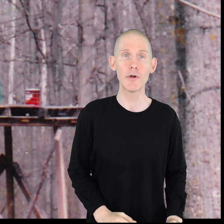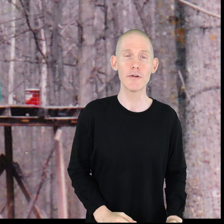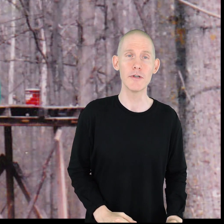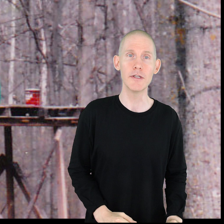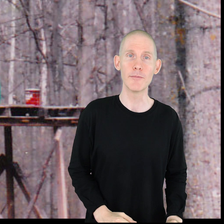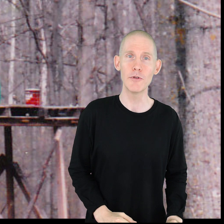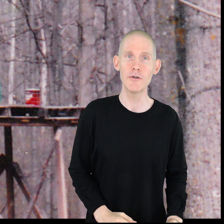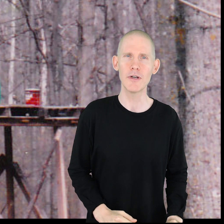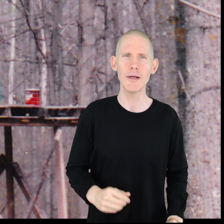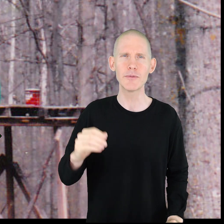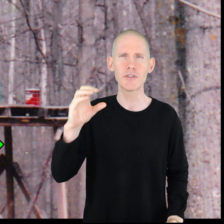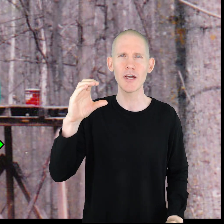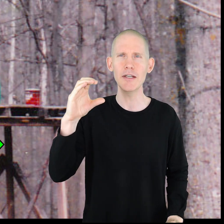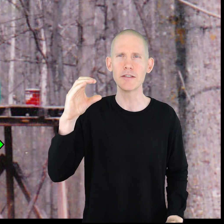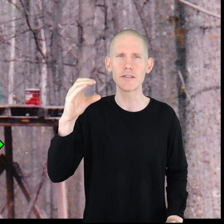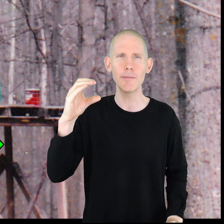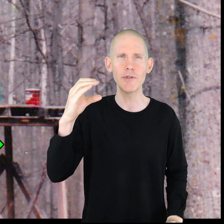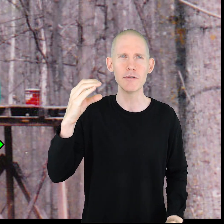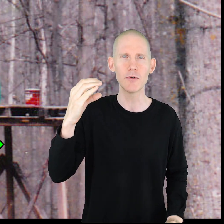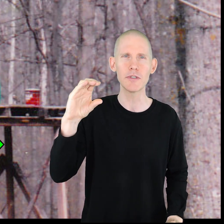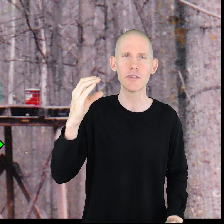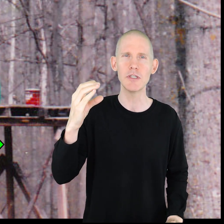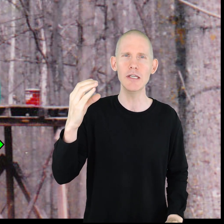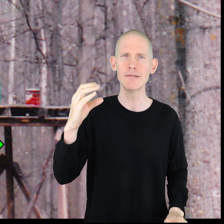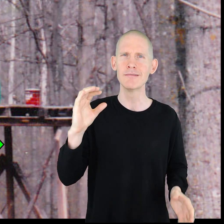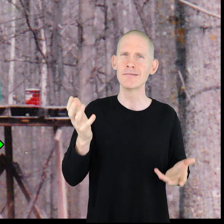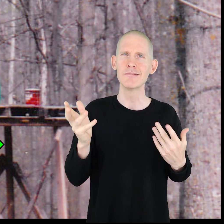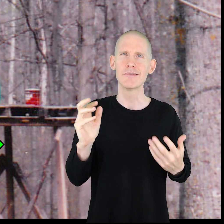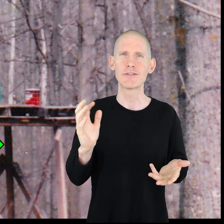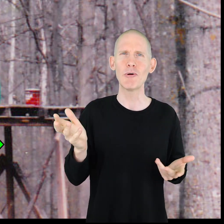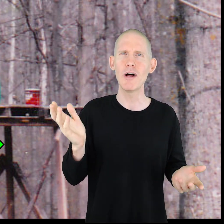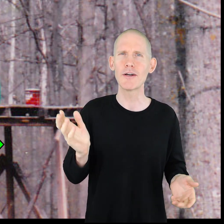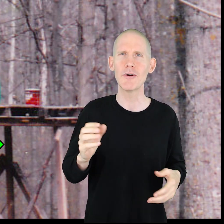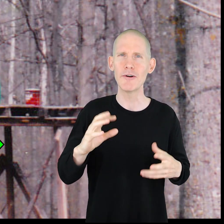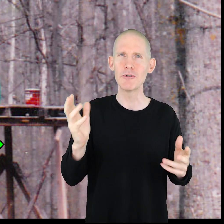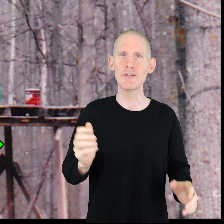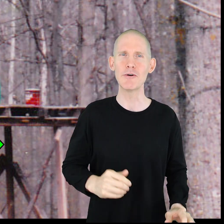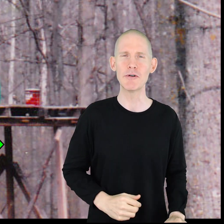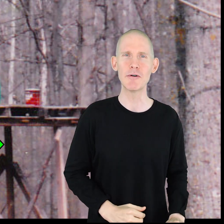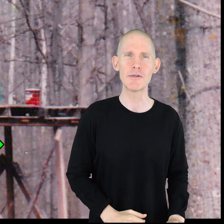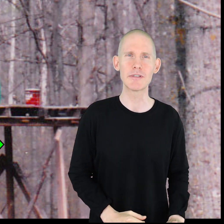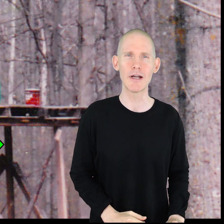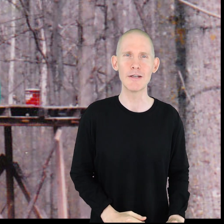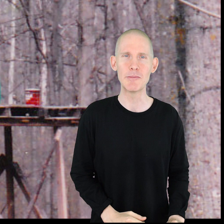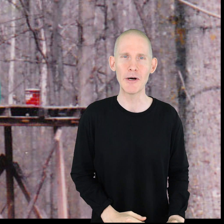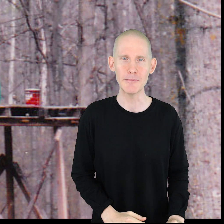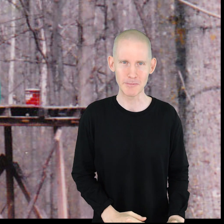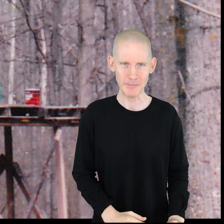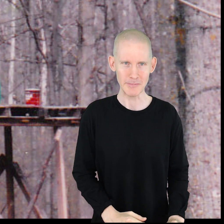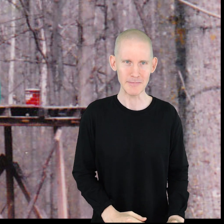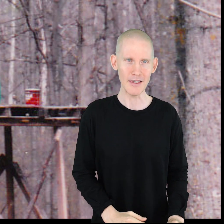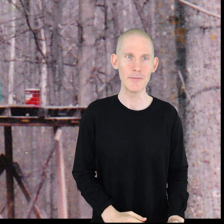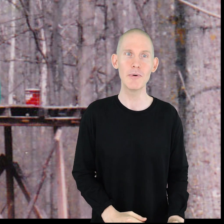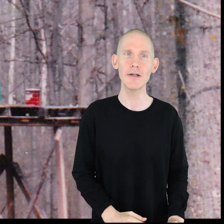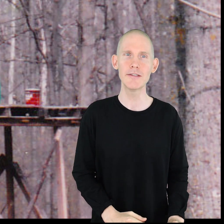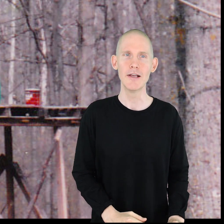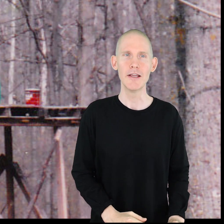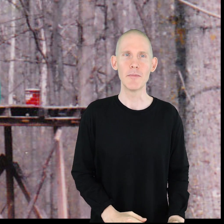brother in the blue. And I'm signing something with a C. So long ago, I really don't know what we were signing about. But my